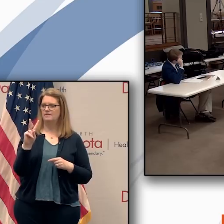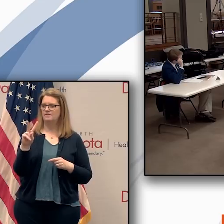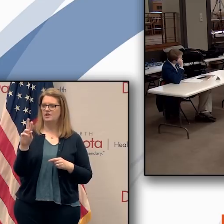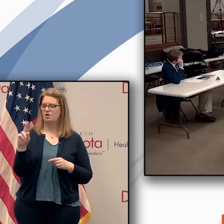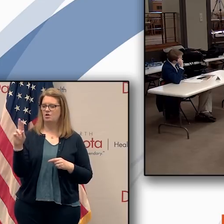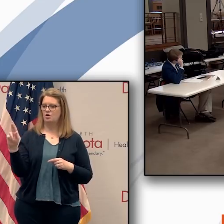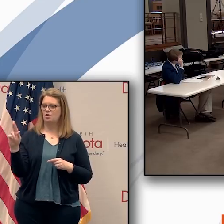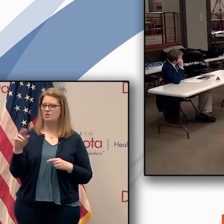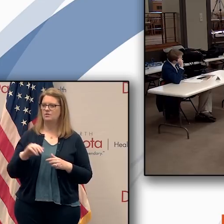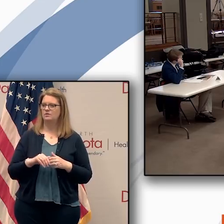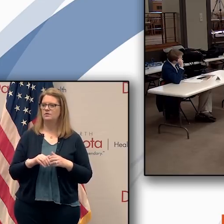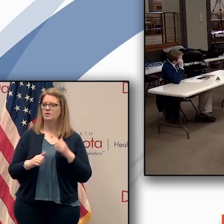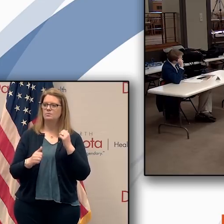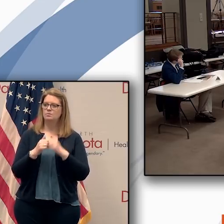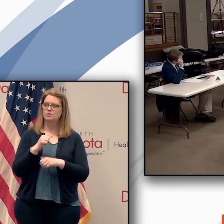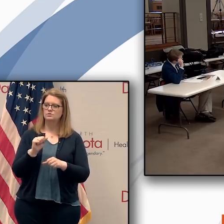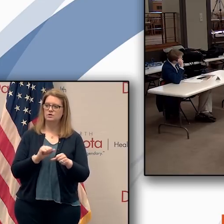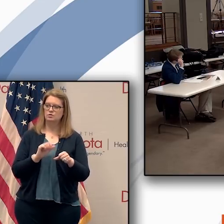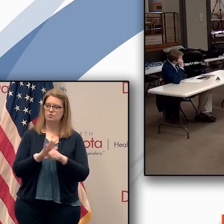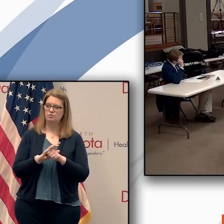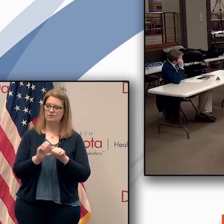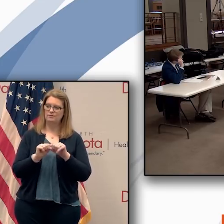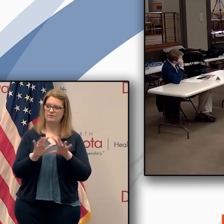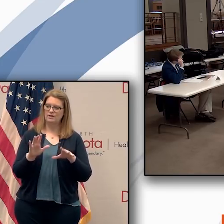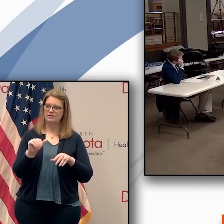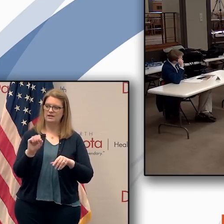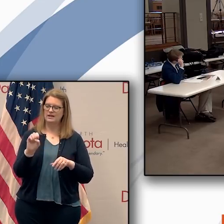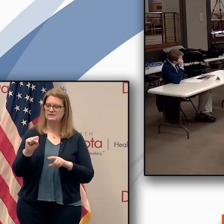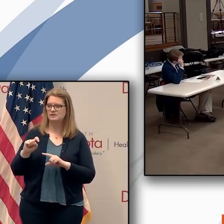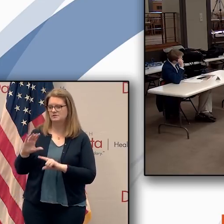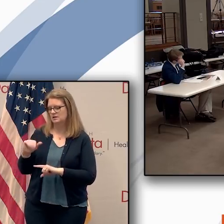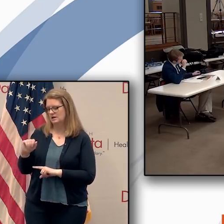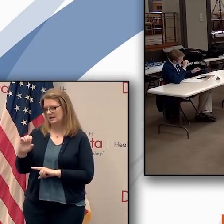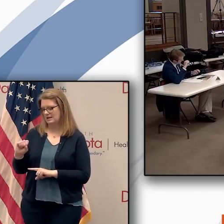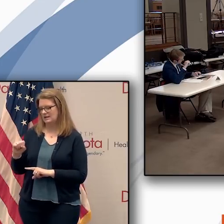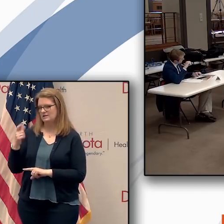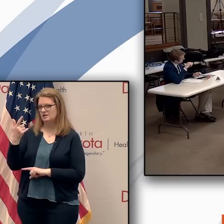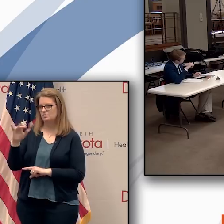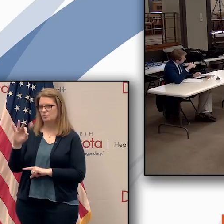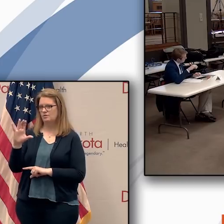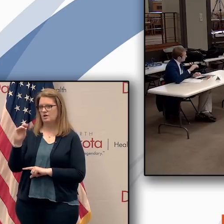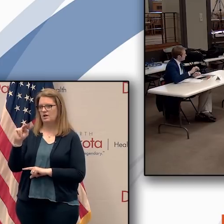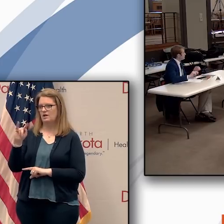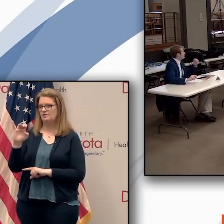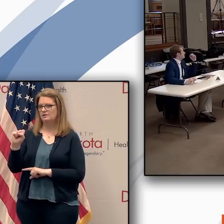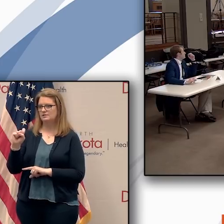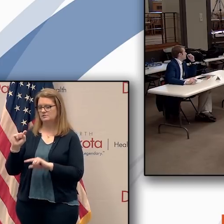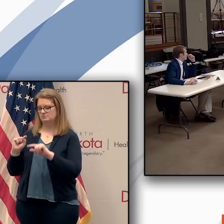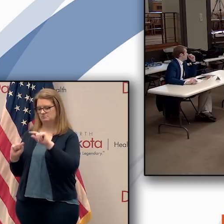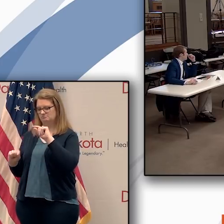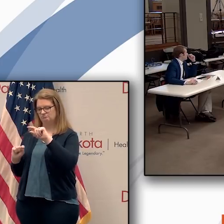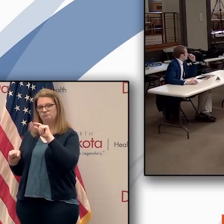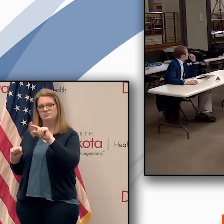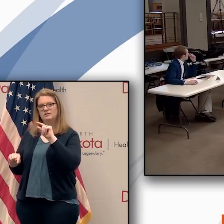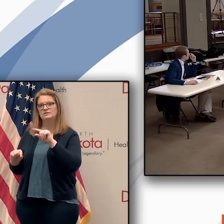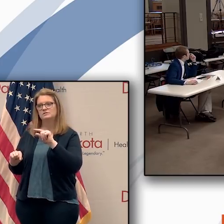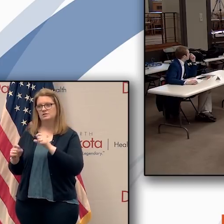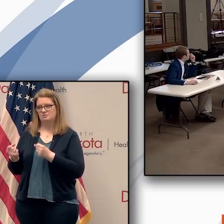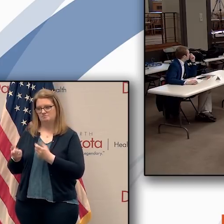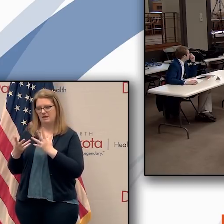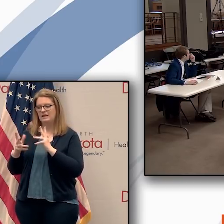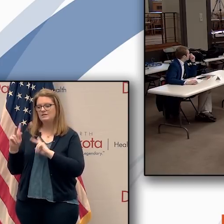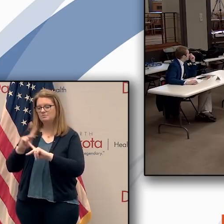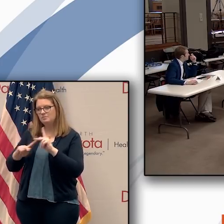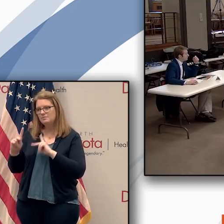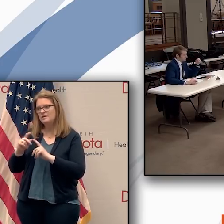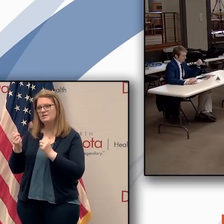A majority of coronavirus cases in North Dakota are in Cass and Grand Forks counties, with Fargo and Grand Forks having much larger populations and number